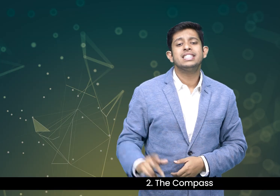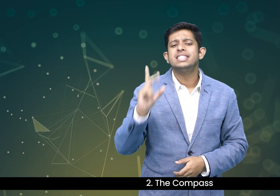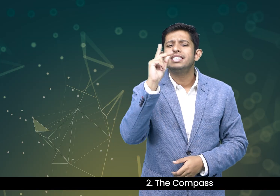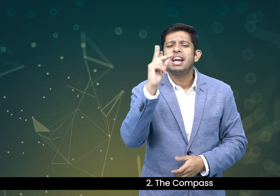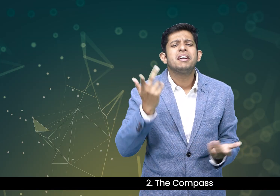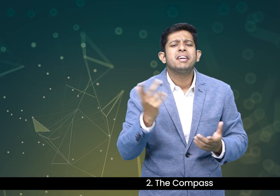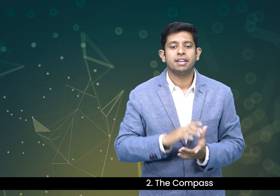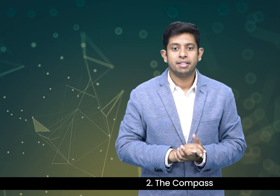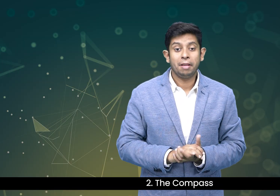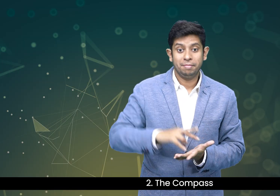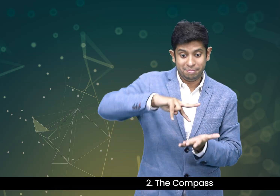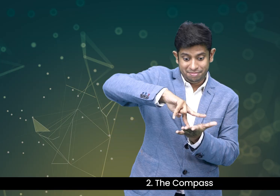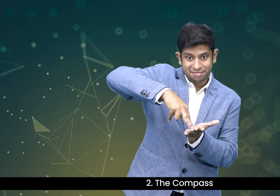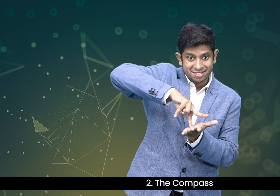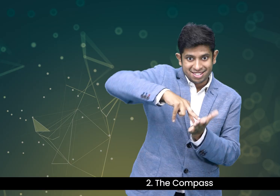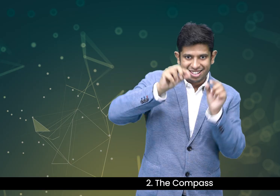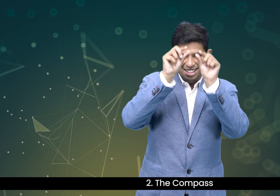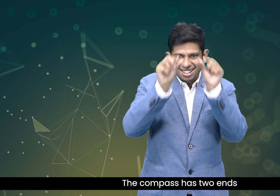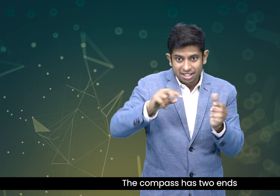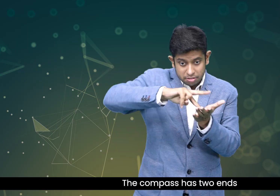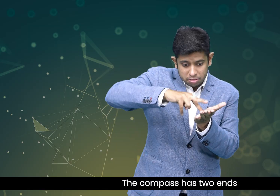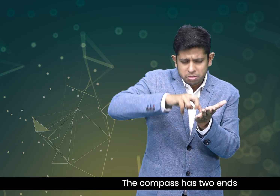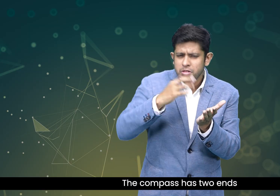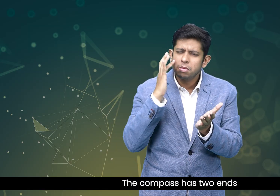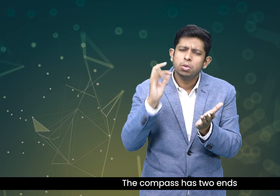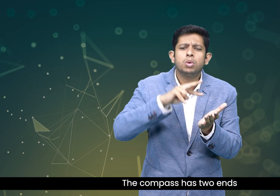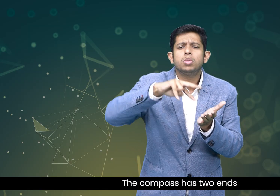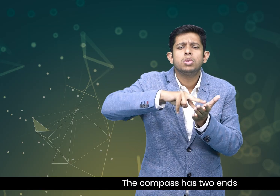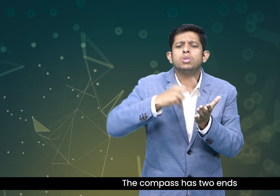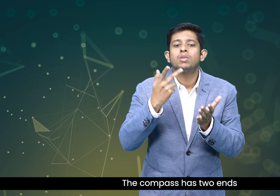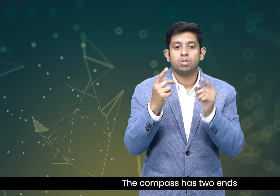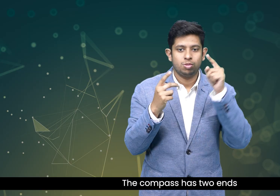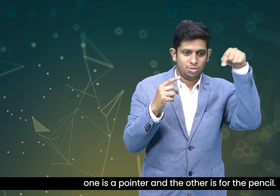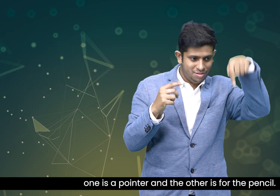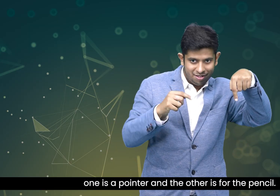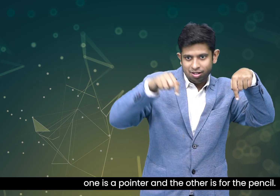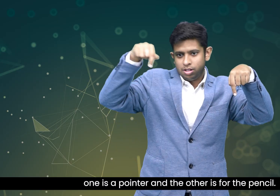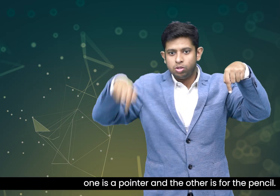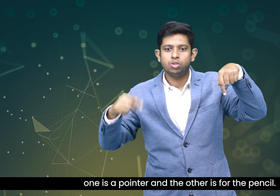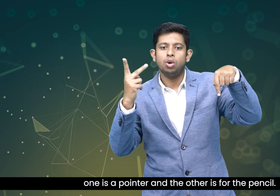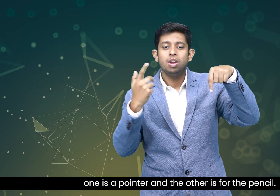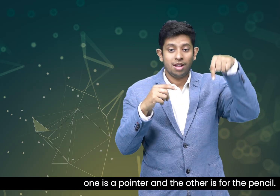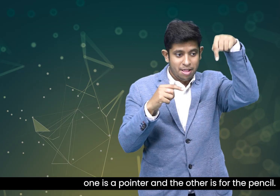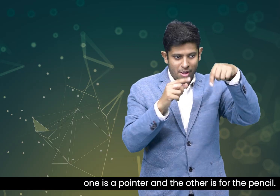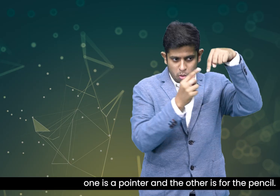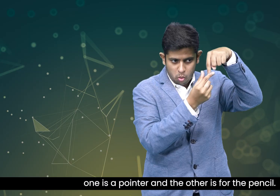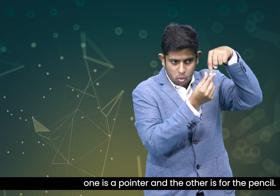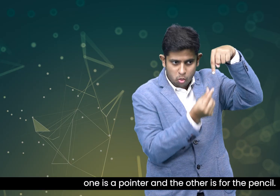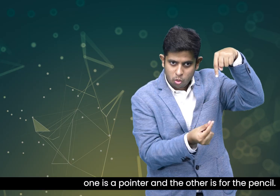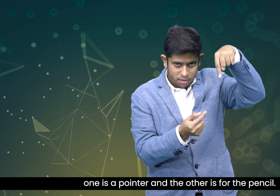The compass. The compass has two ends. One is a pointer and the other is for the